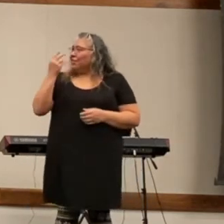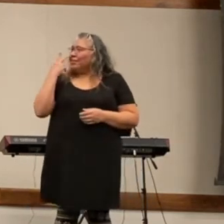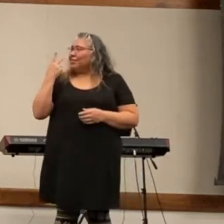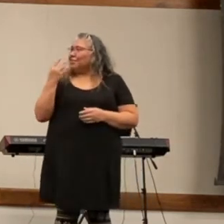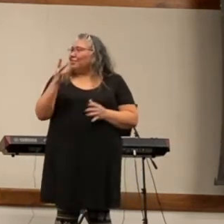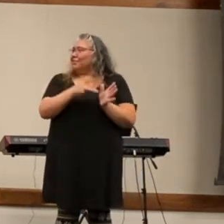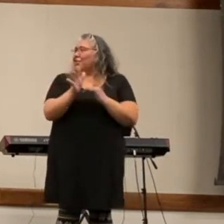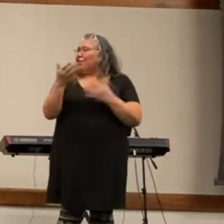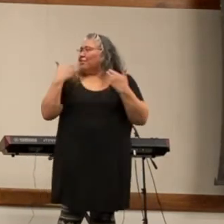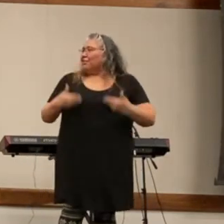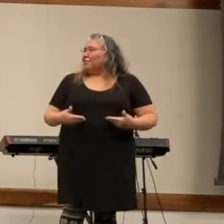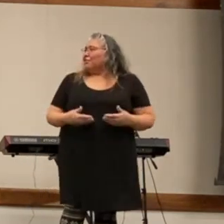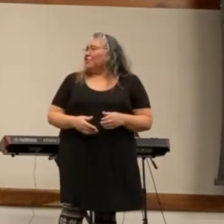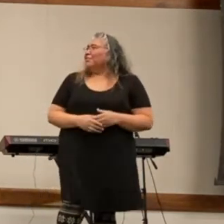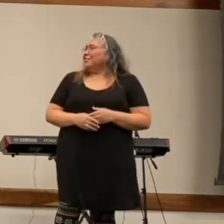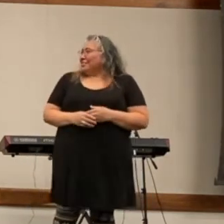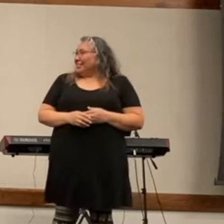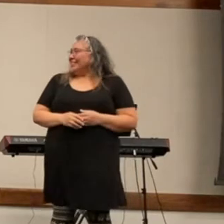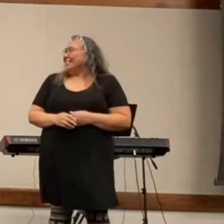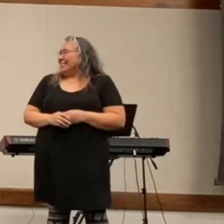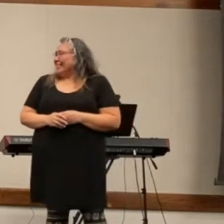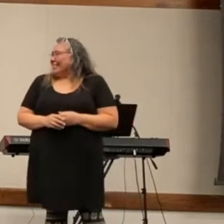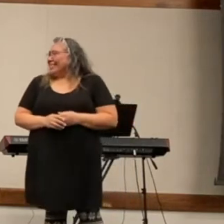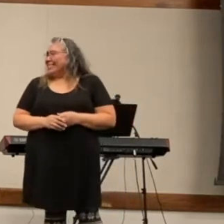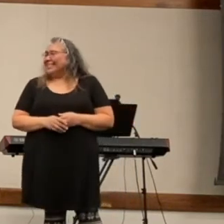Shelly, Jesus looks good on you.